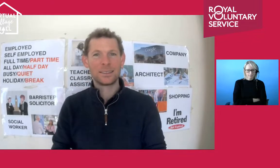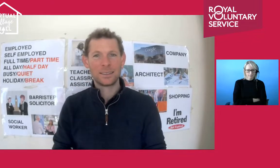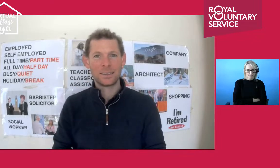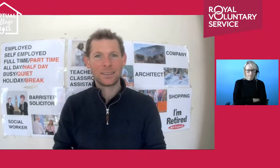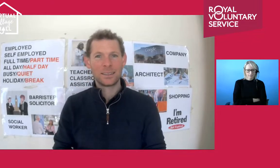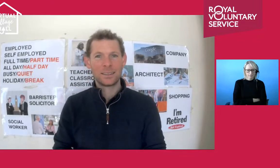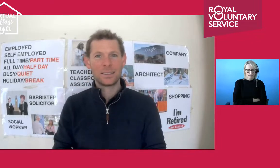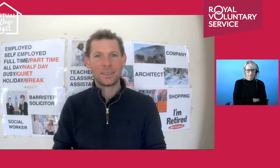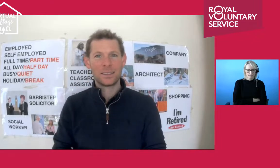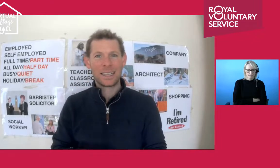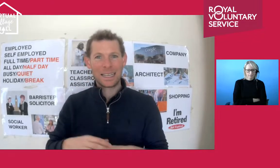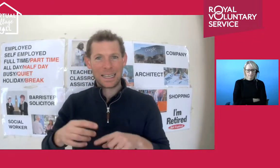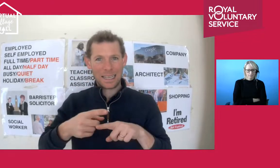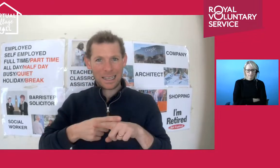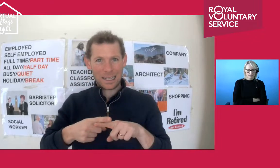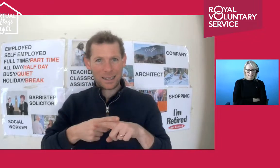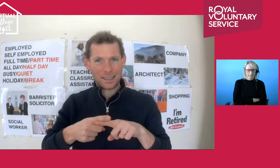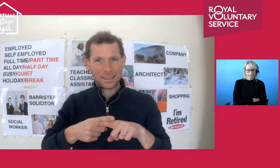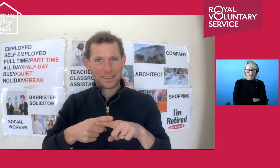Ireland,